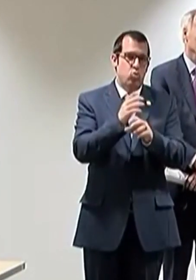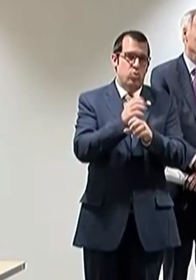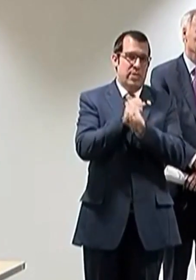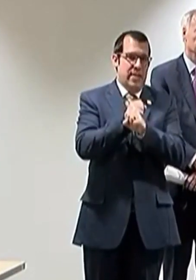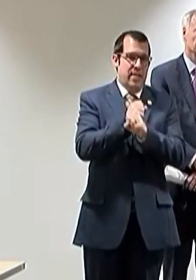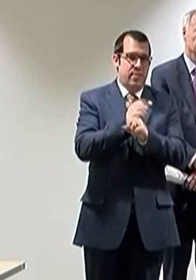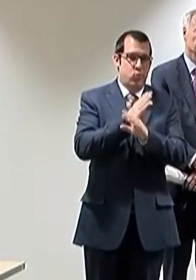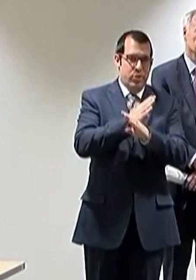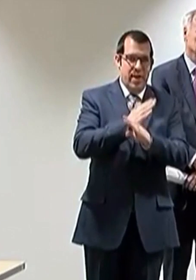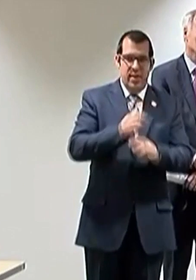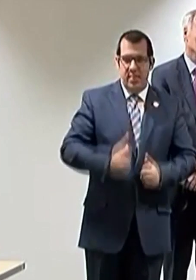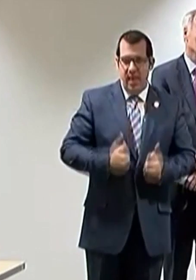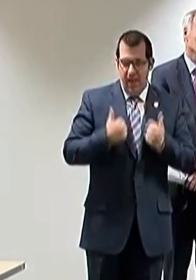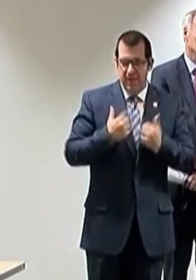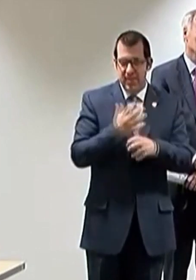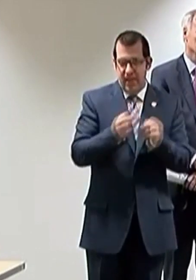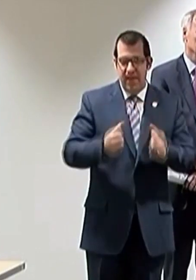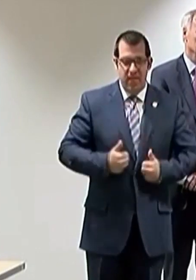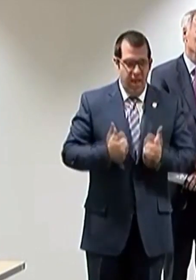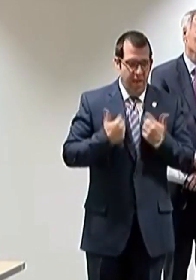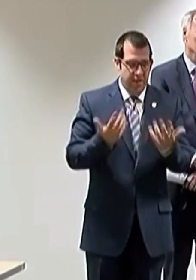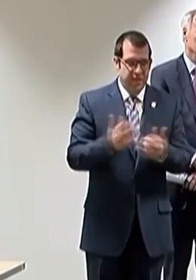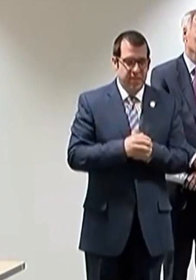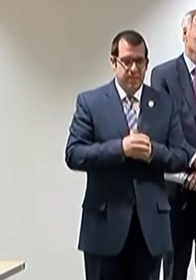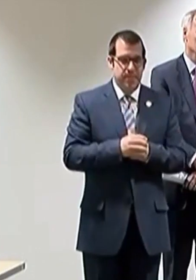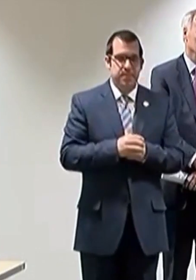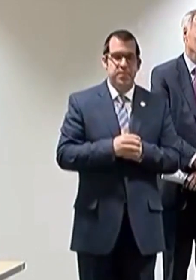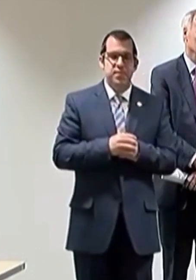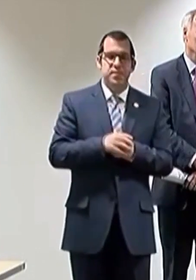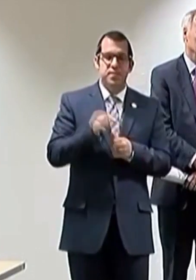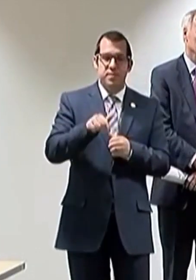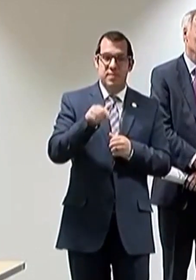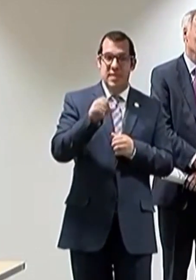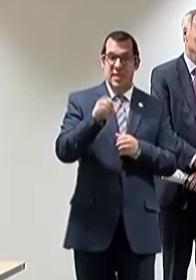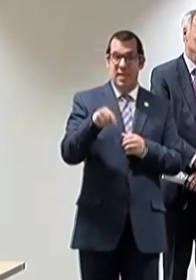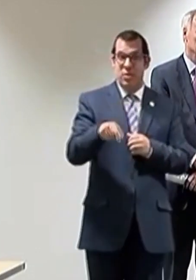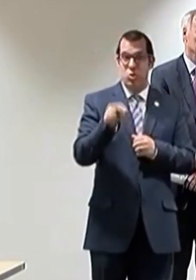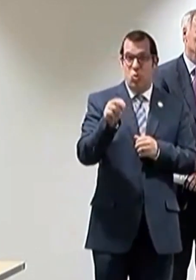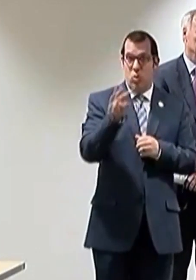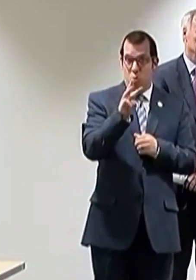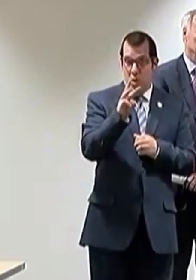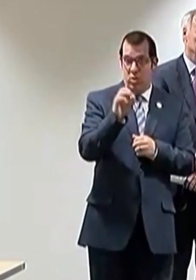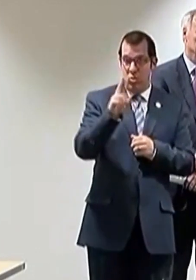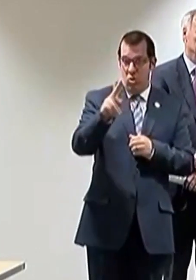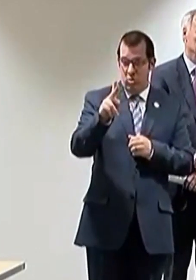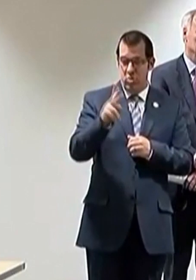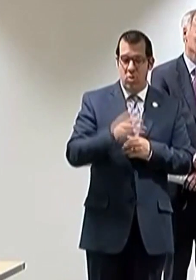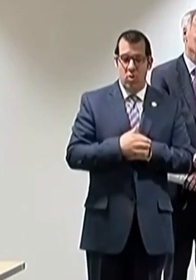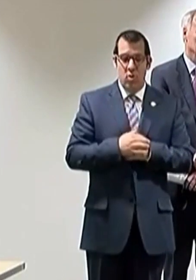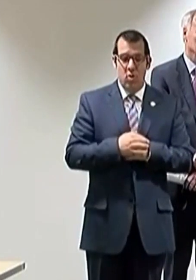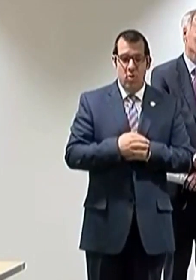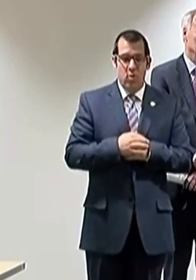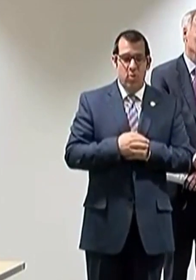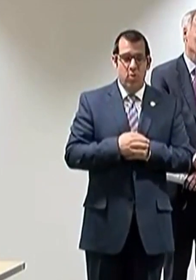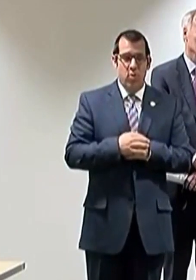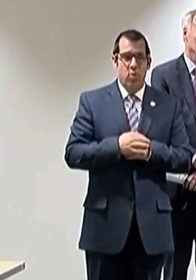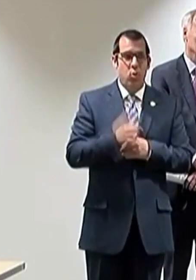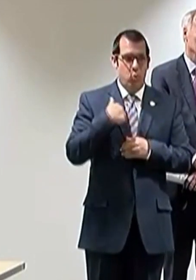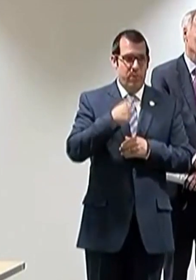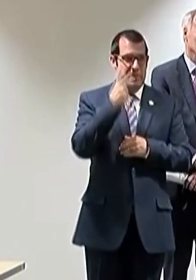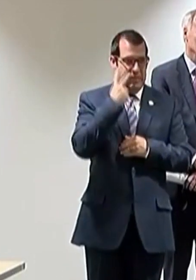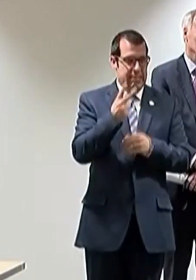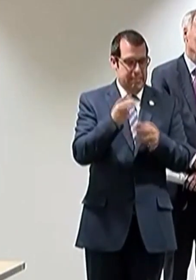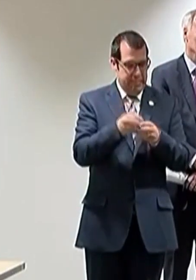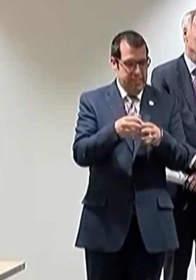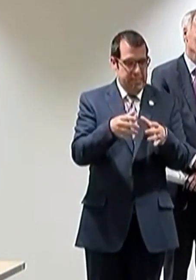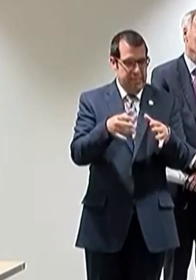our cases here in Northwest Arkansas, we've mentioned we've seen a growing number of